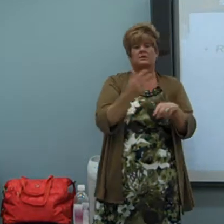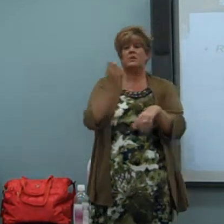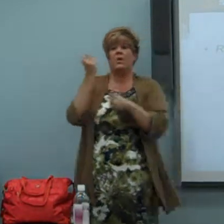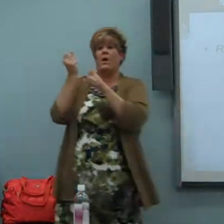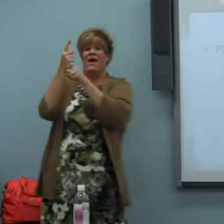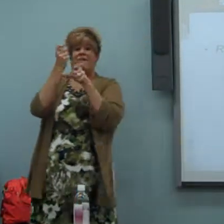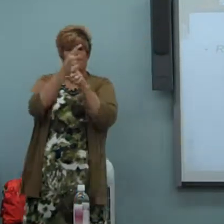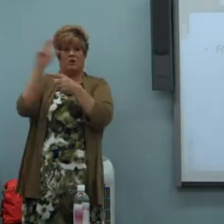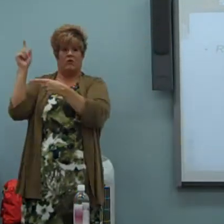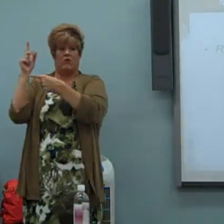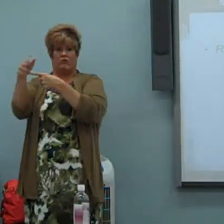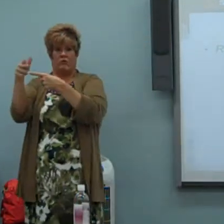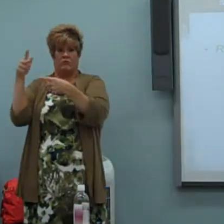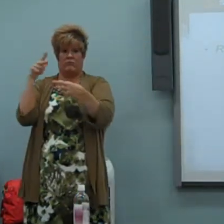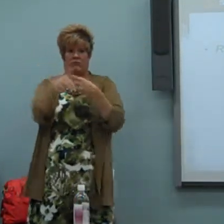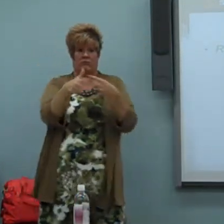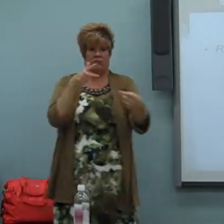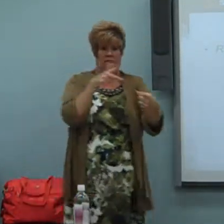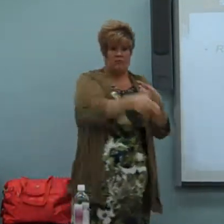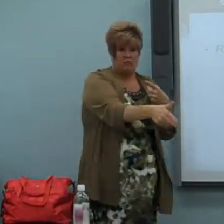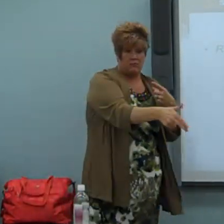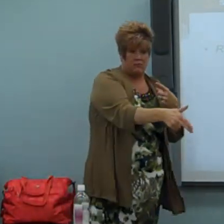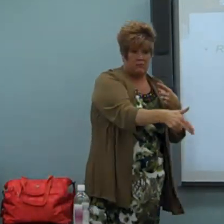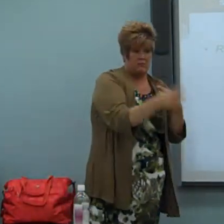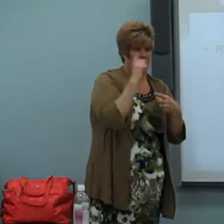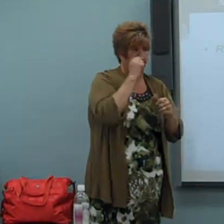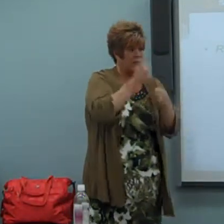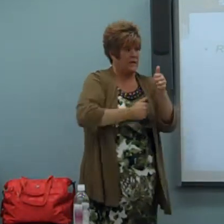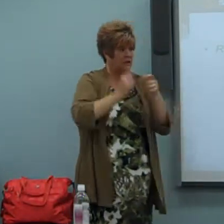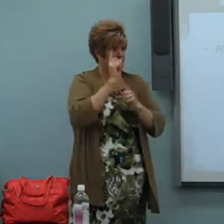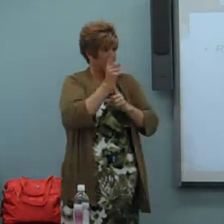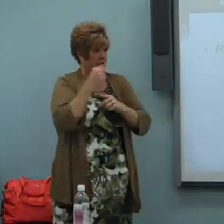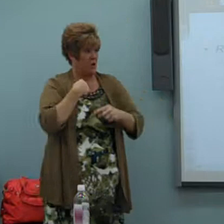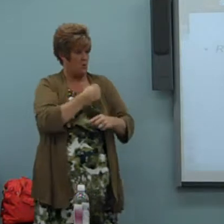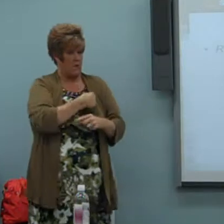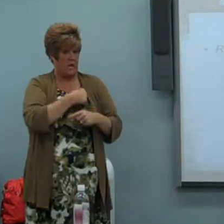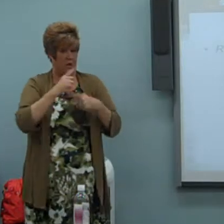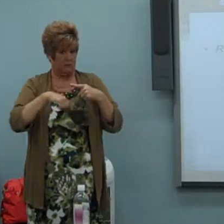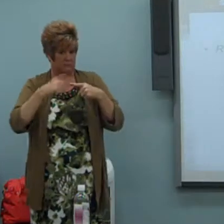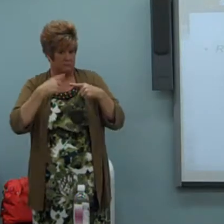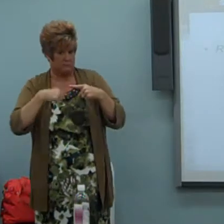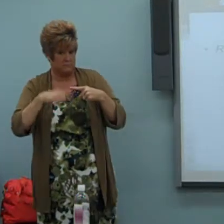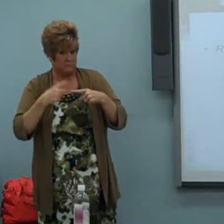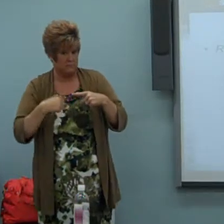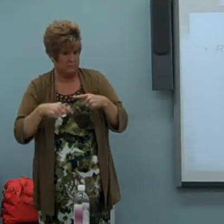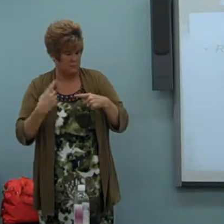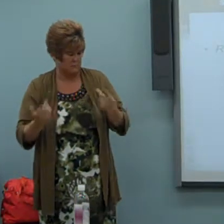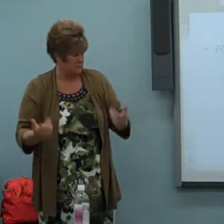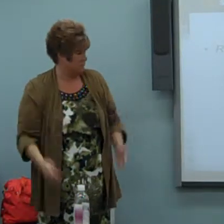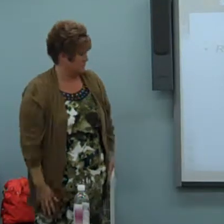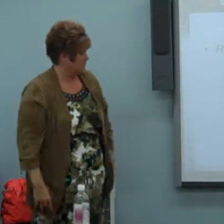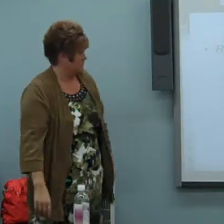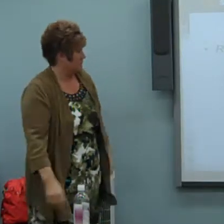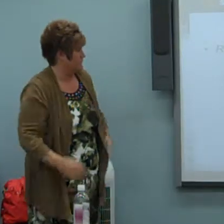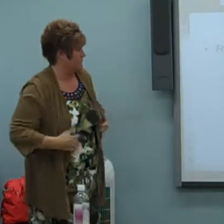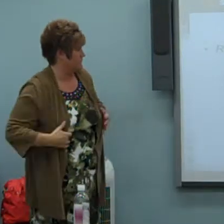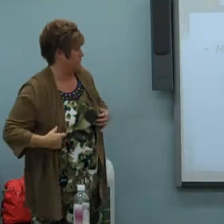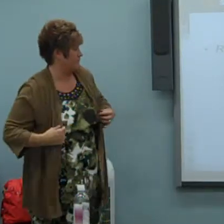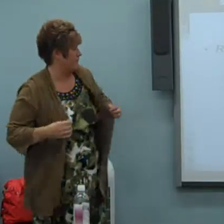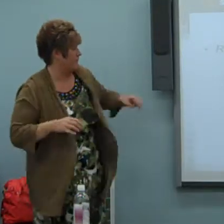you're on the 3-year, it's 3. So every year you're having that cut for each minute that the FCC is wrapping up for the